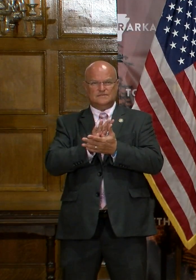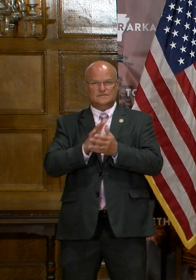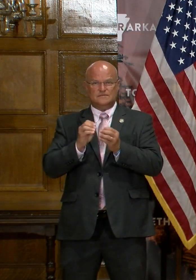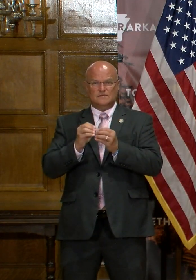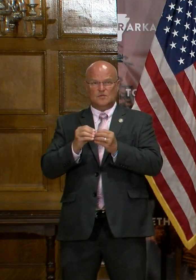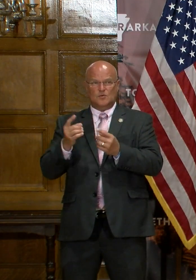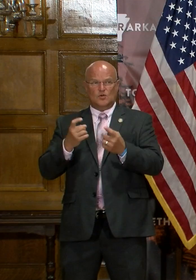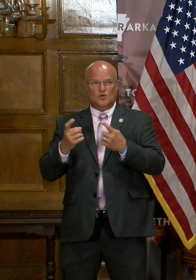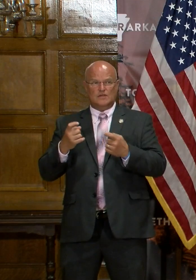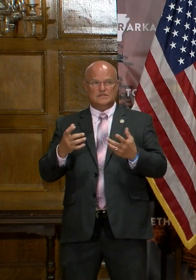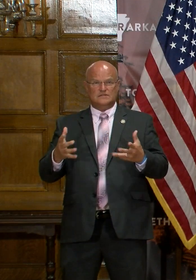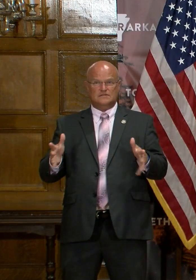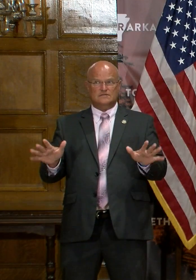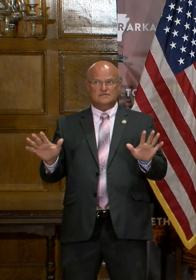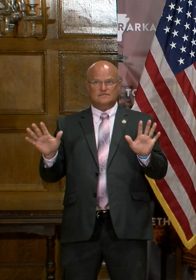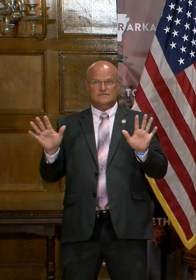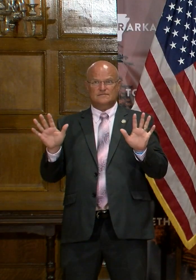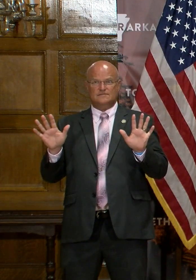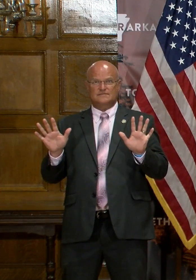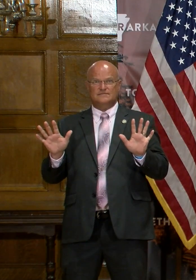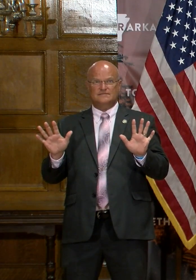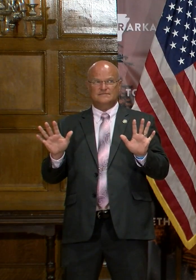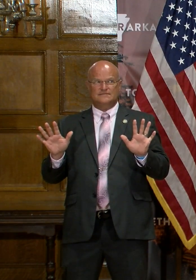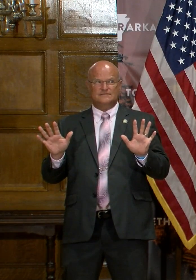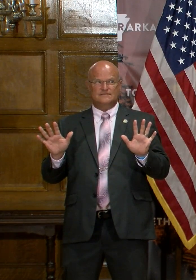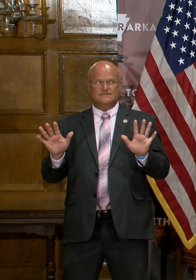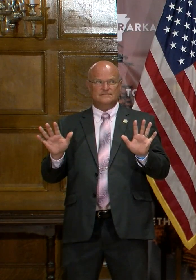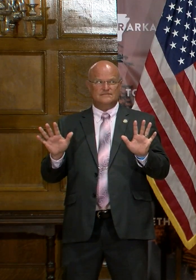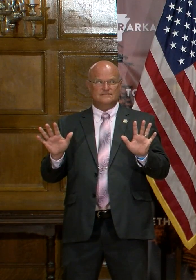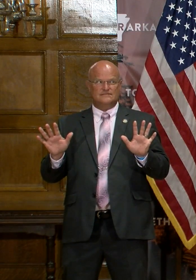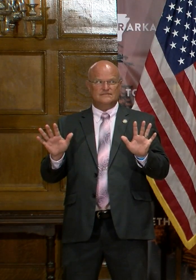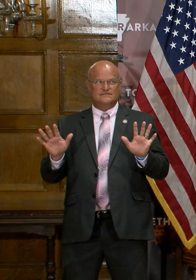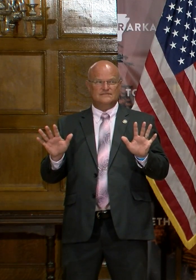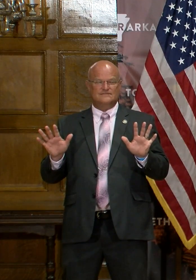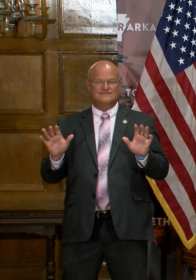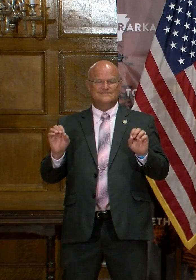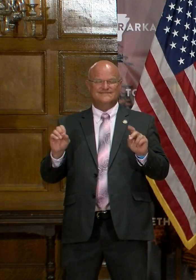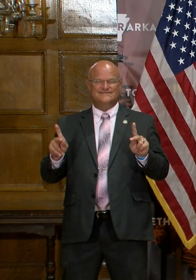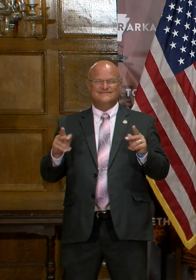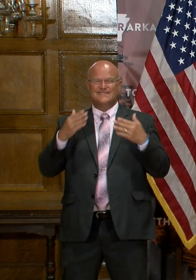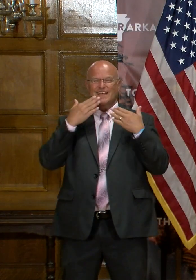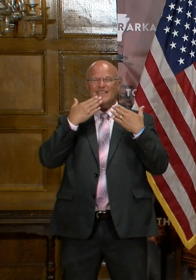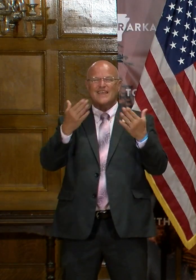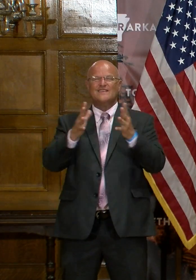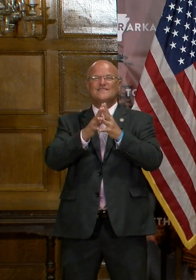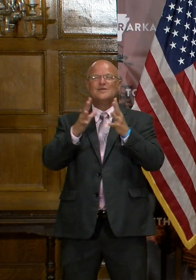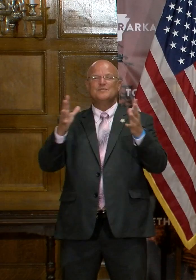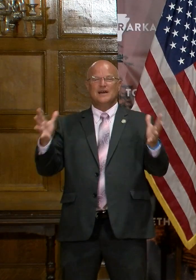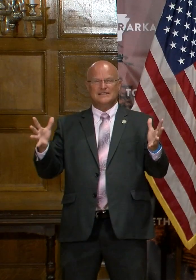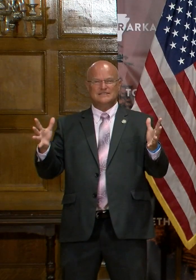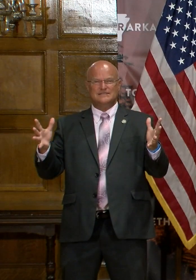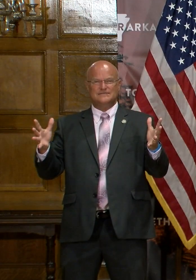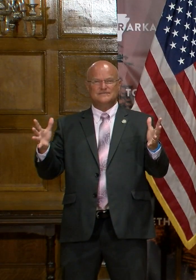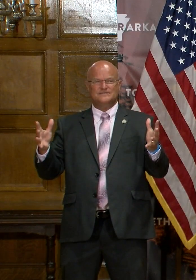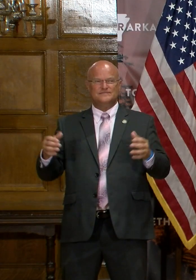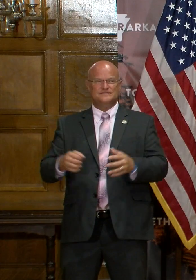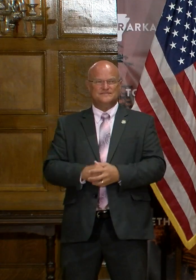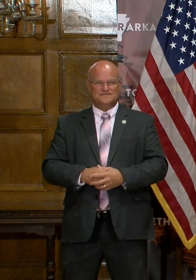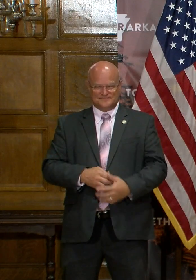Any other question? Any other final question? All right, with that, thank you very much.